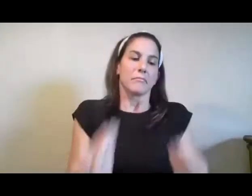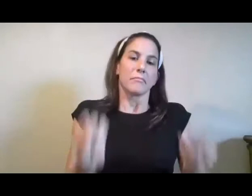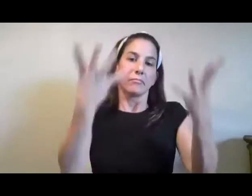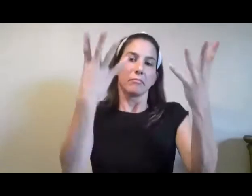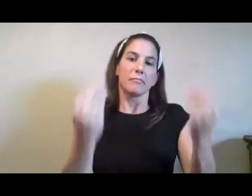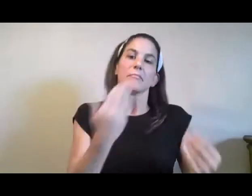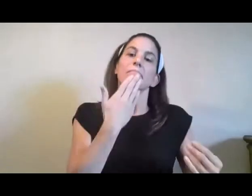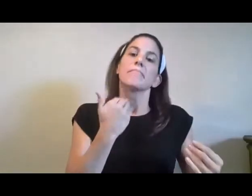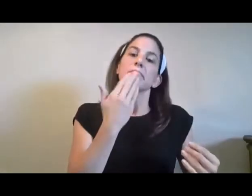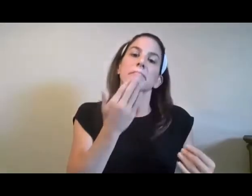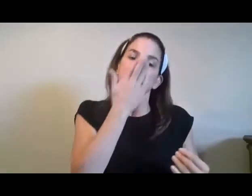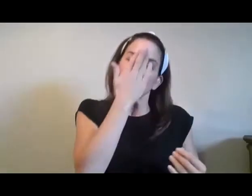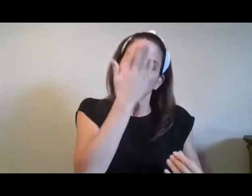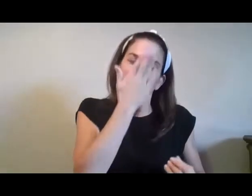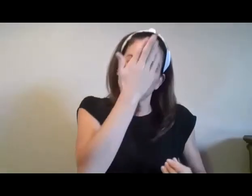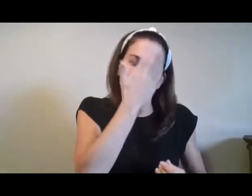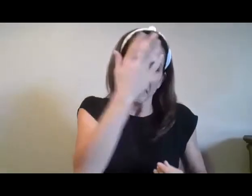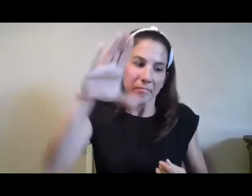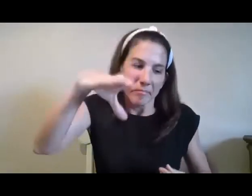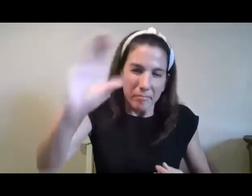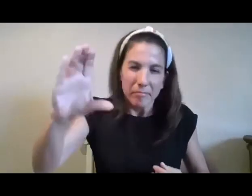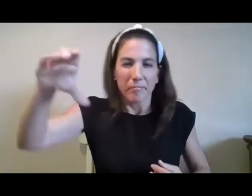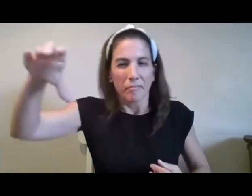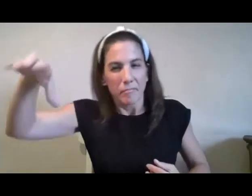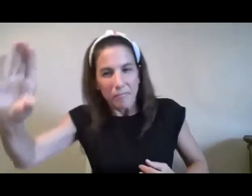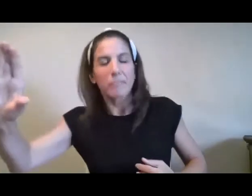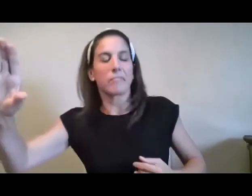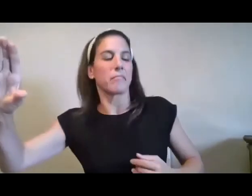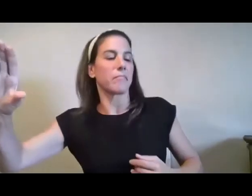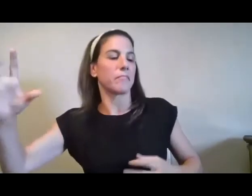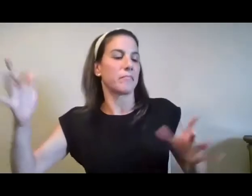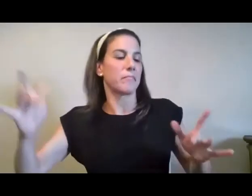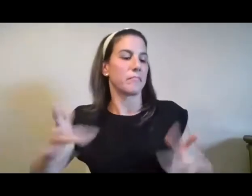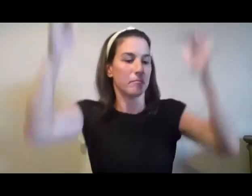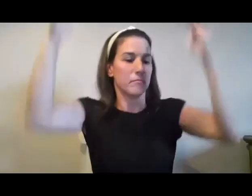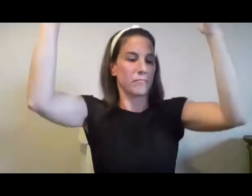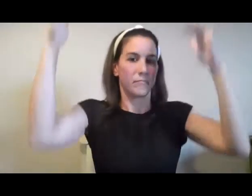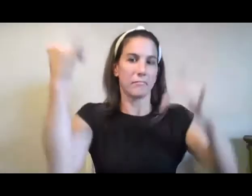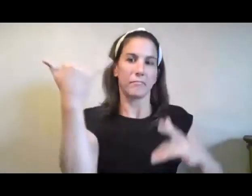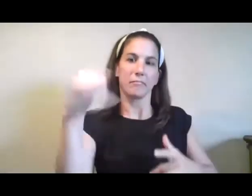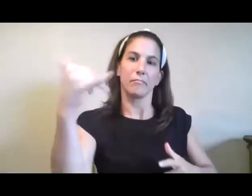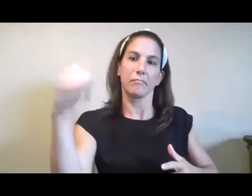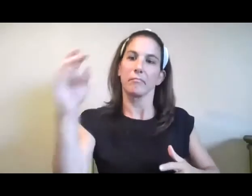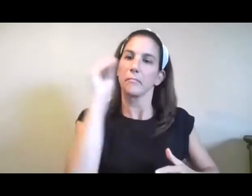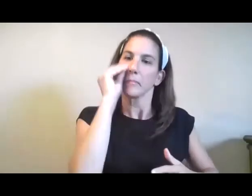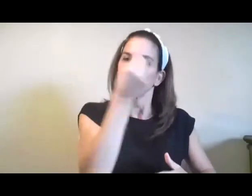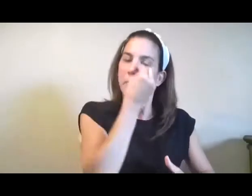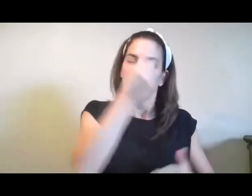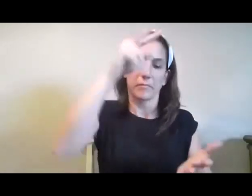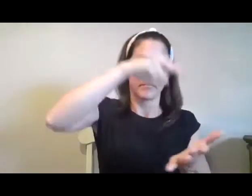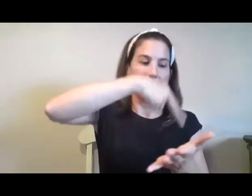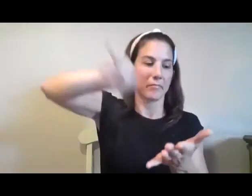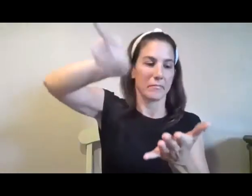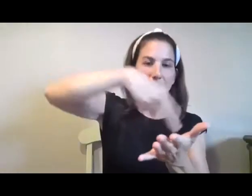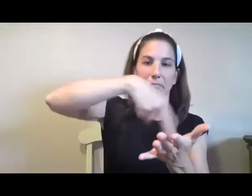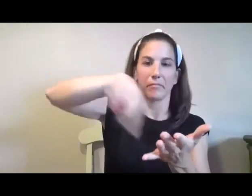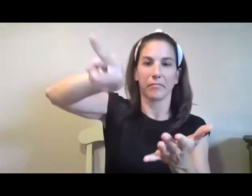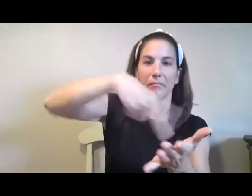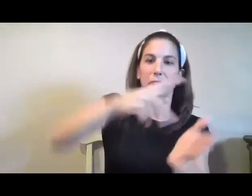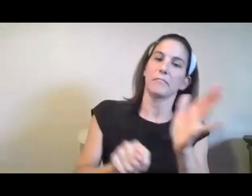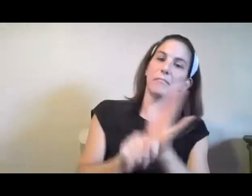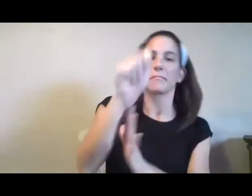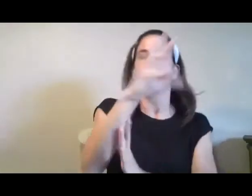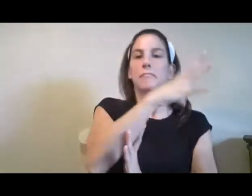sweet smell as hundreds and hundreds of bright yellow blooms danced, tall